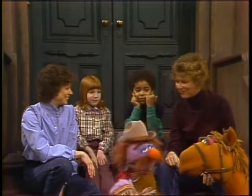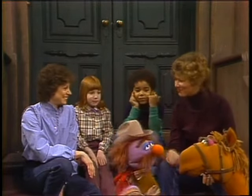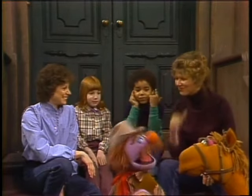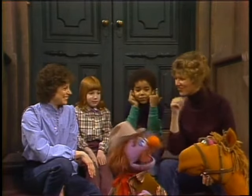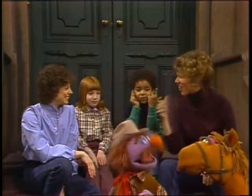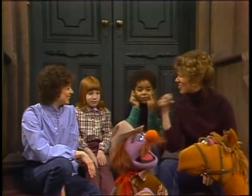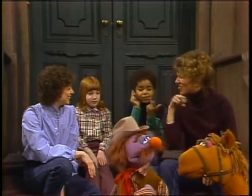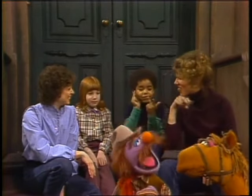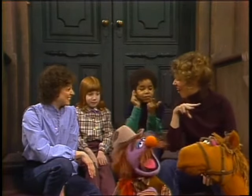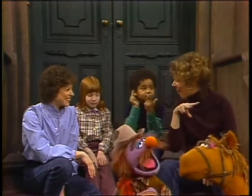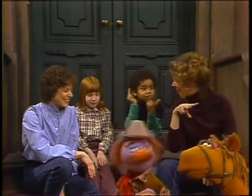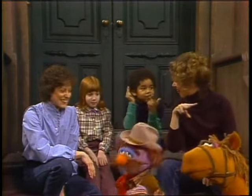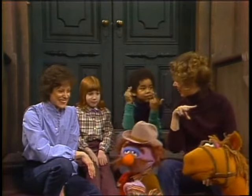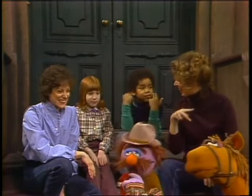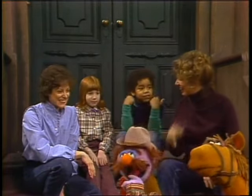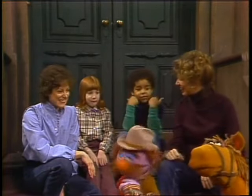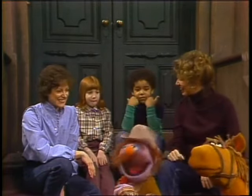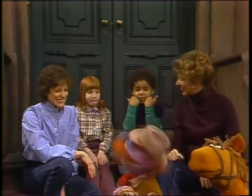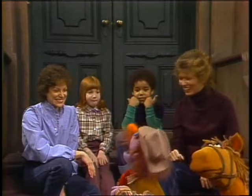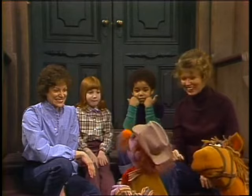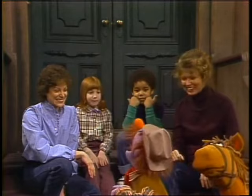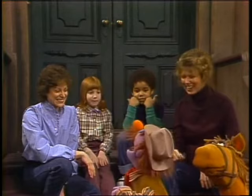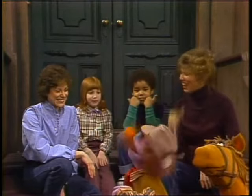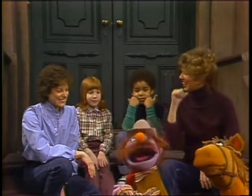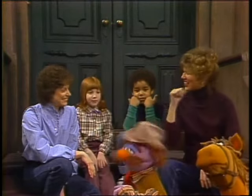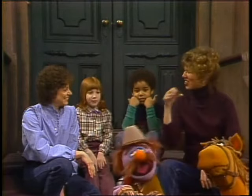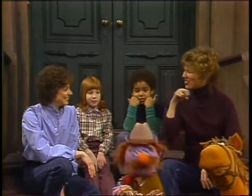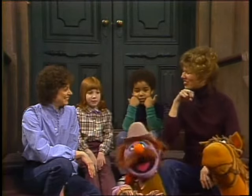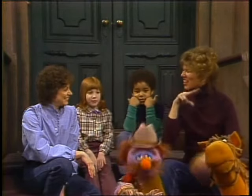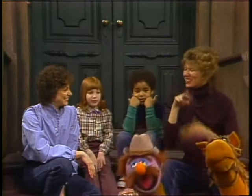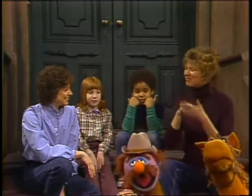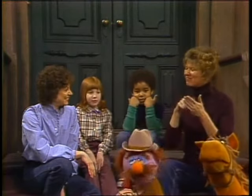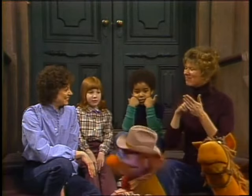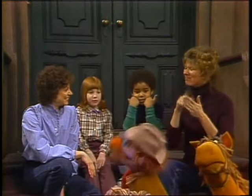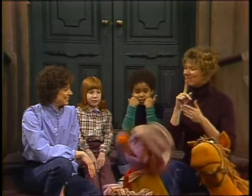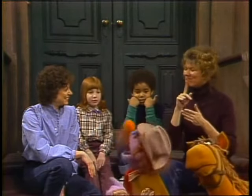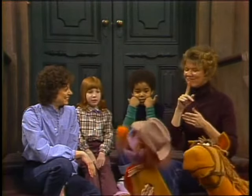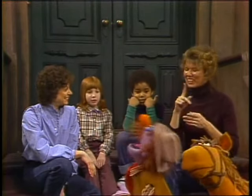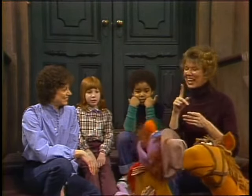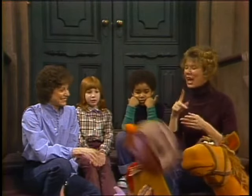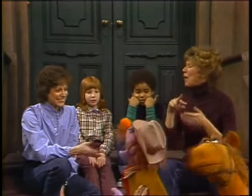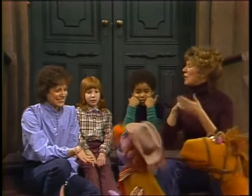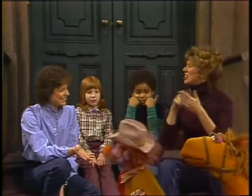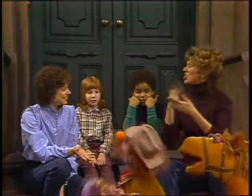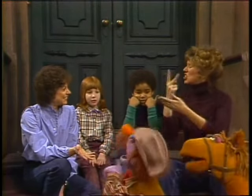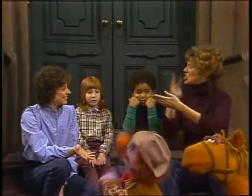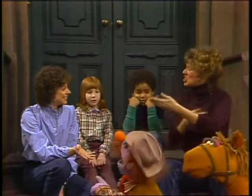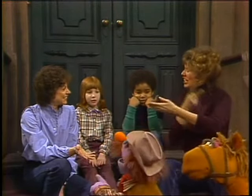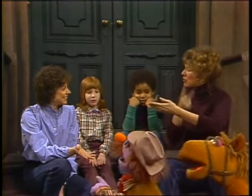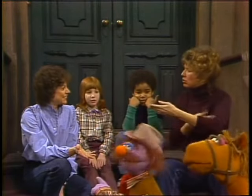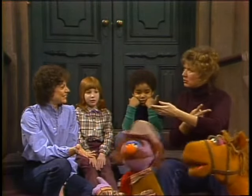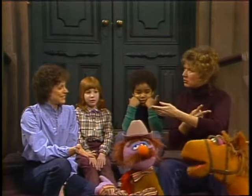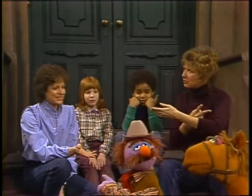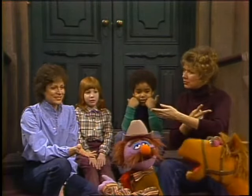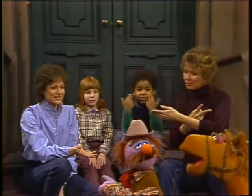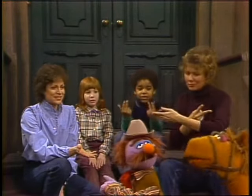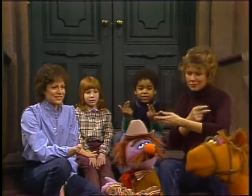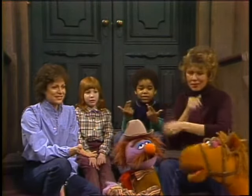I forgot. Yeah, not a frog. I didn't mean a frog. I meant a sheep. I ain't a sheep